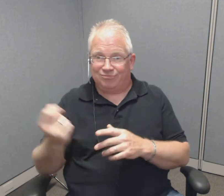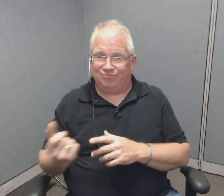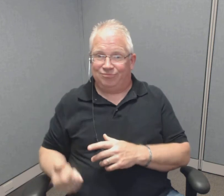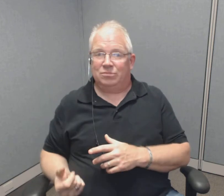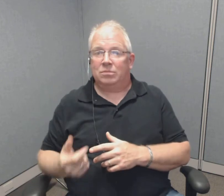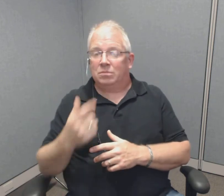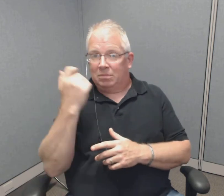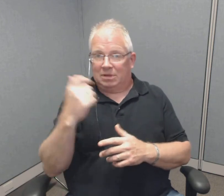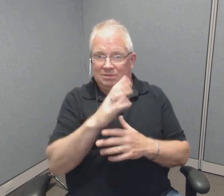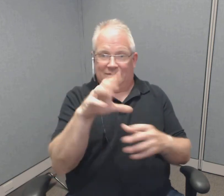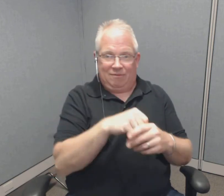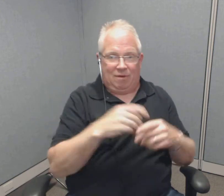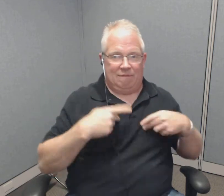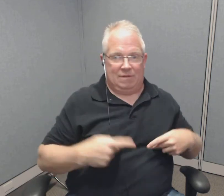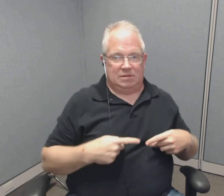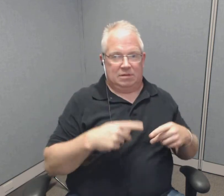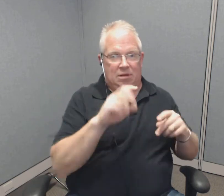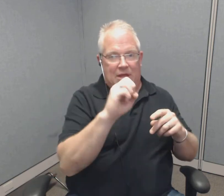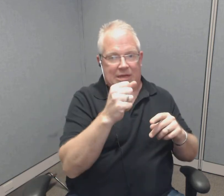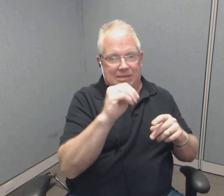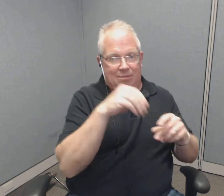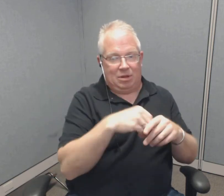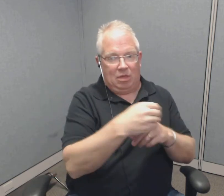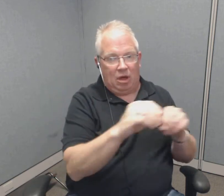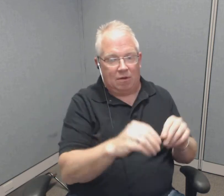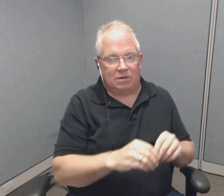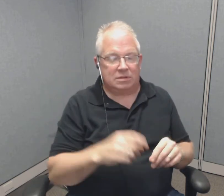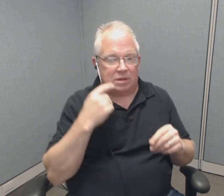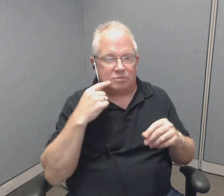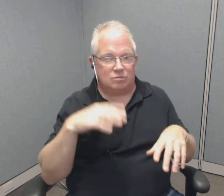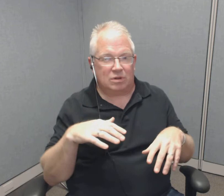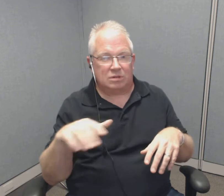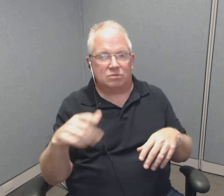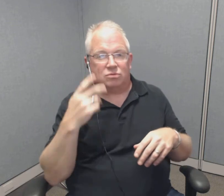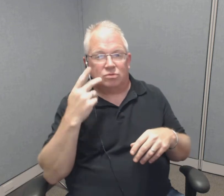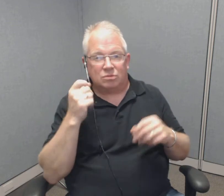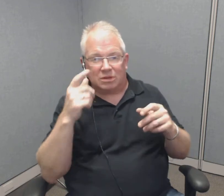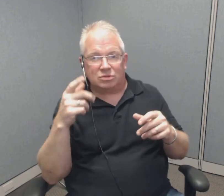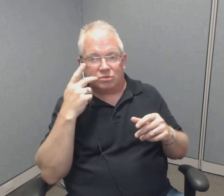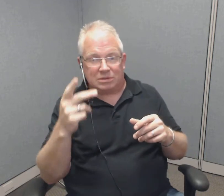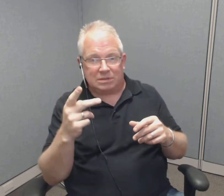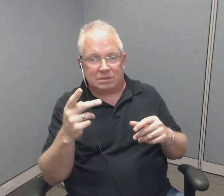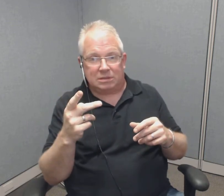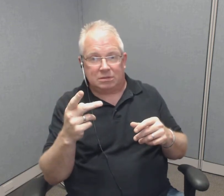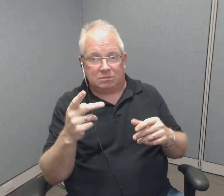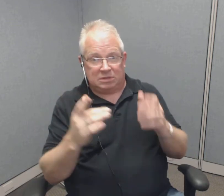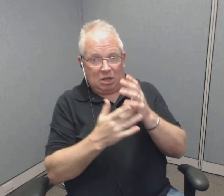physical exam. I was surprised when you saw Ron that the technology did not get in the way of the doctor-patient relationship.